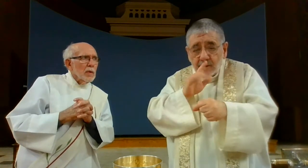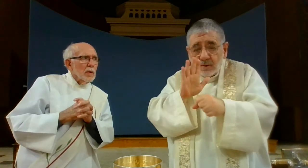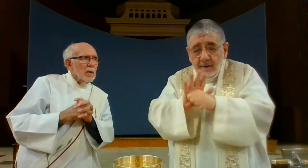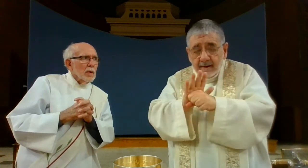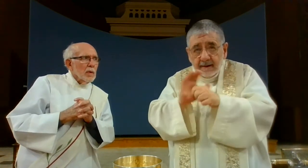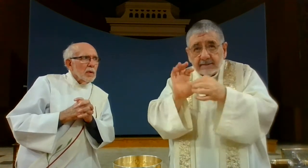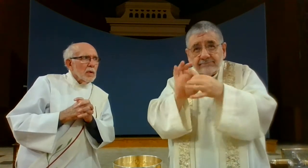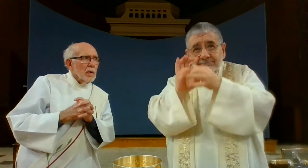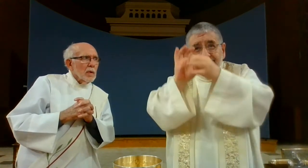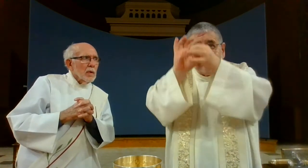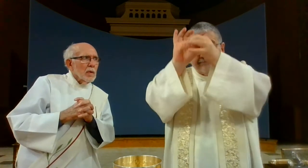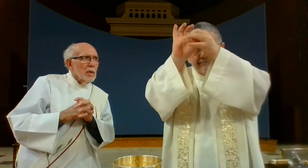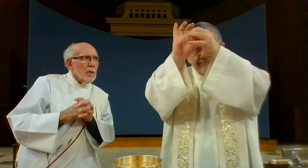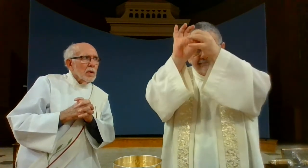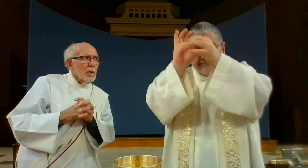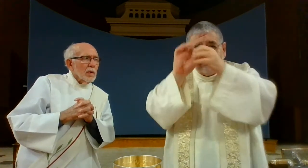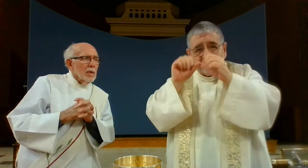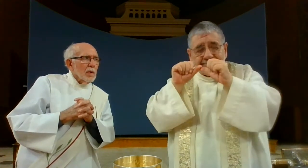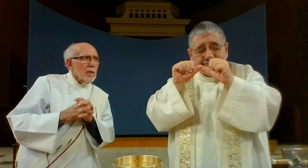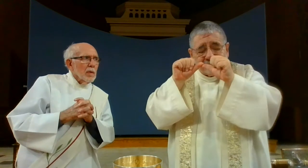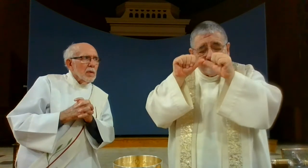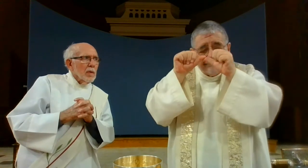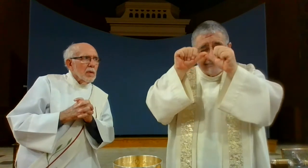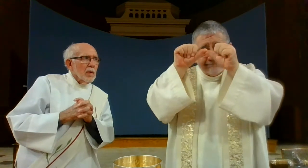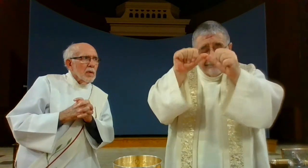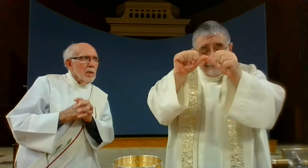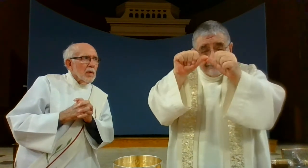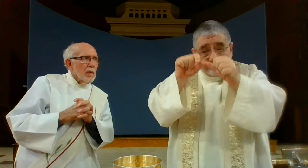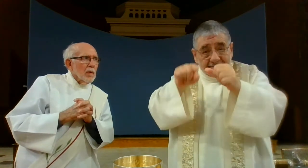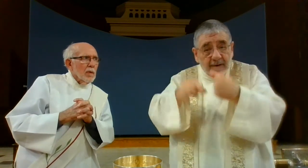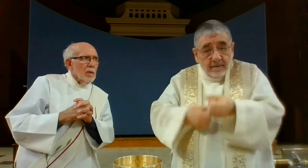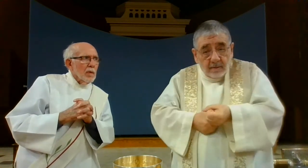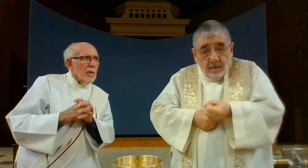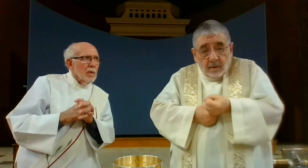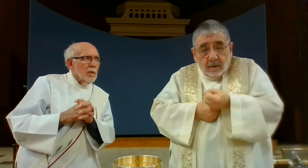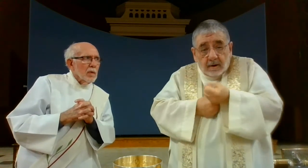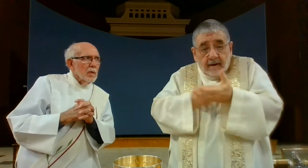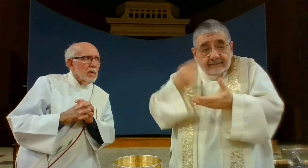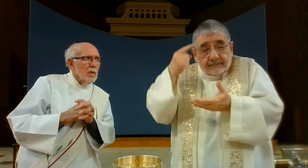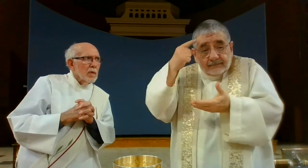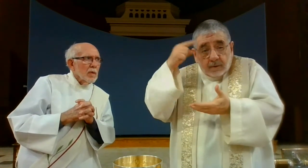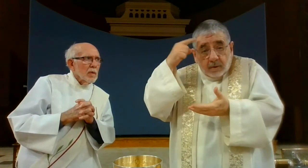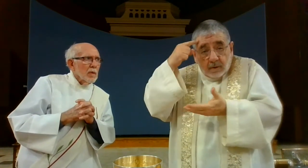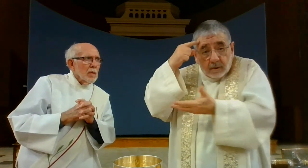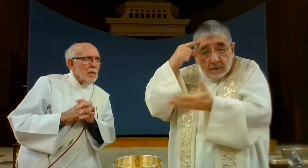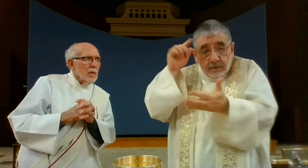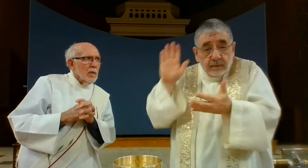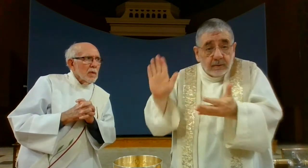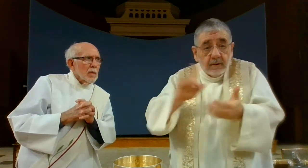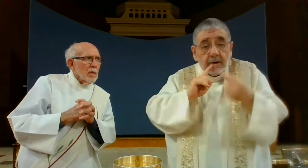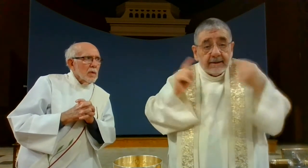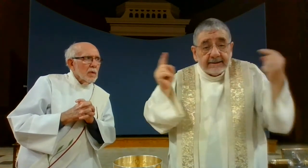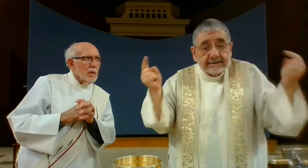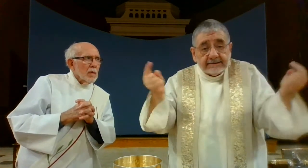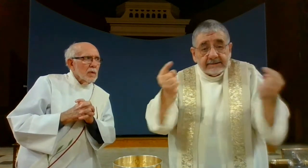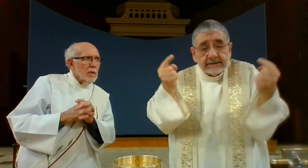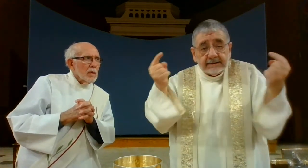the blood of the new and eternal covenant, which will be poured out for you and for